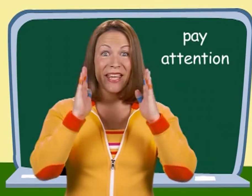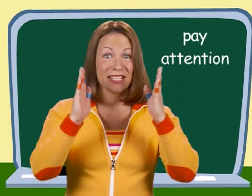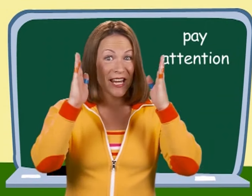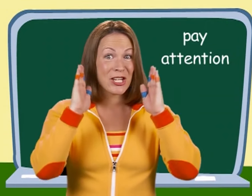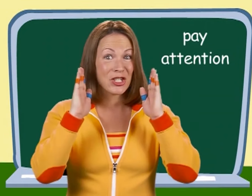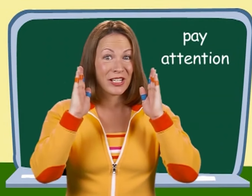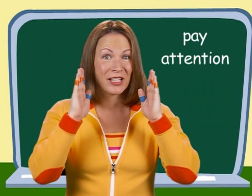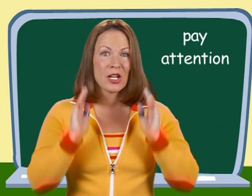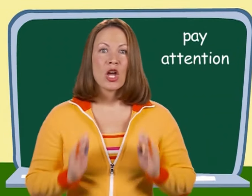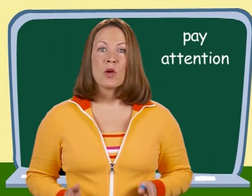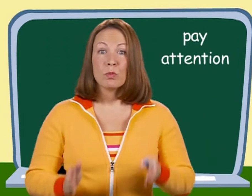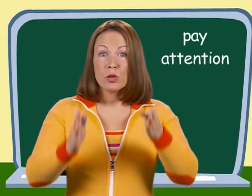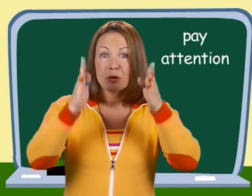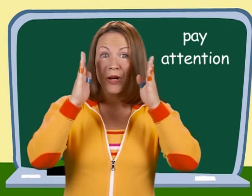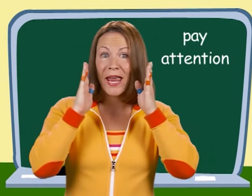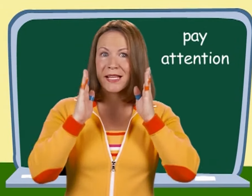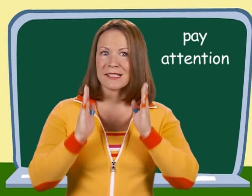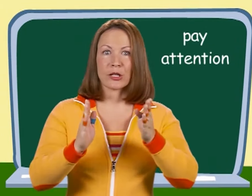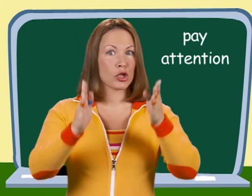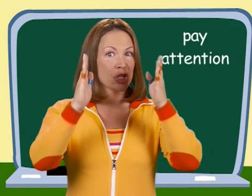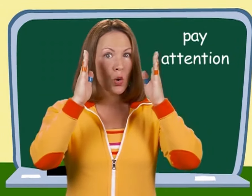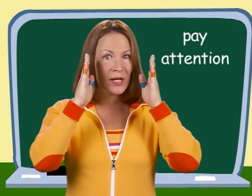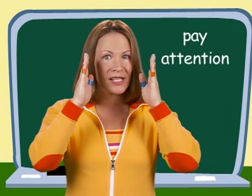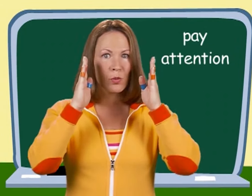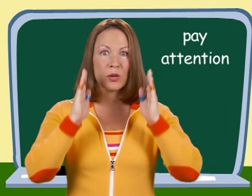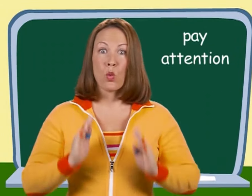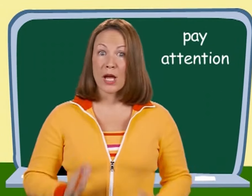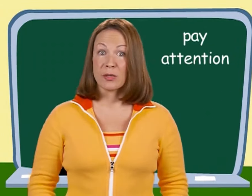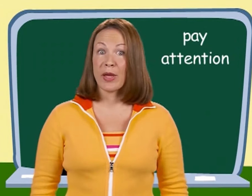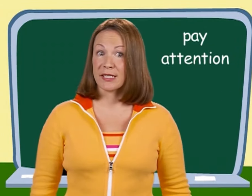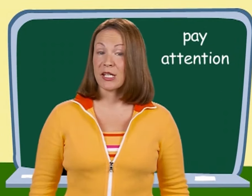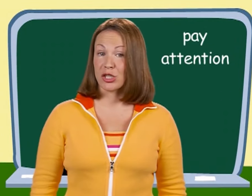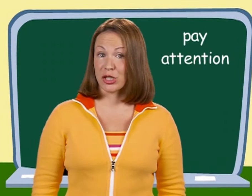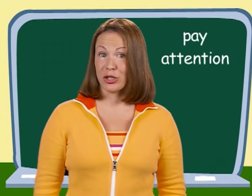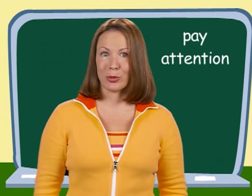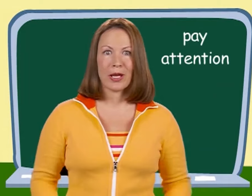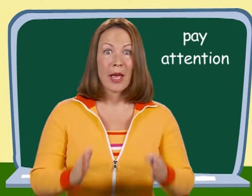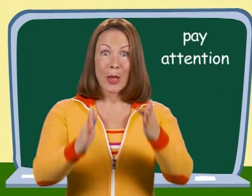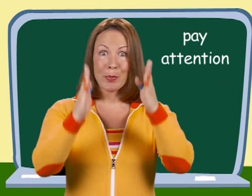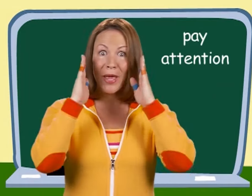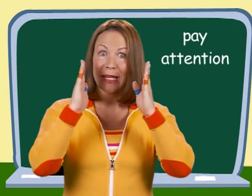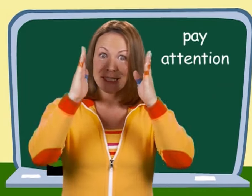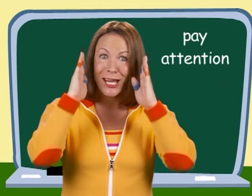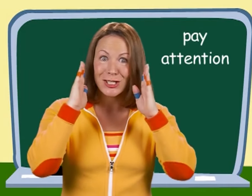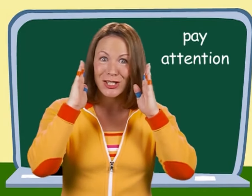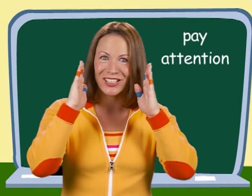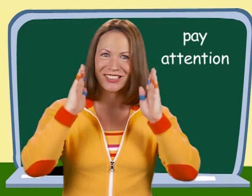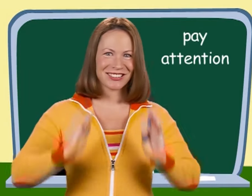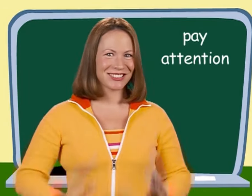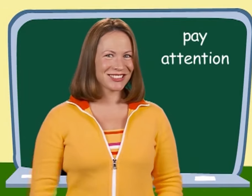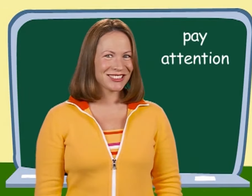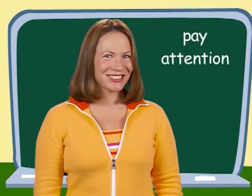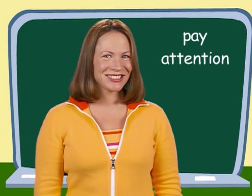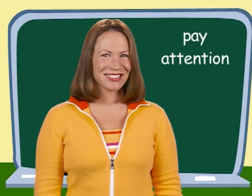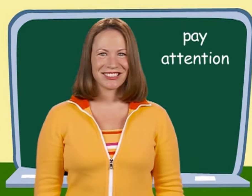Pay attention. Move your hands like you're showing someone what to pay attention to. Pay attention.